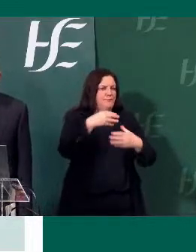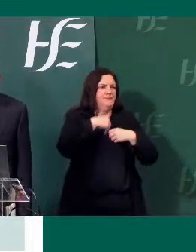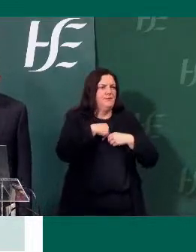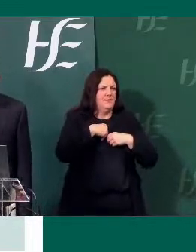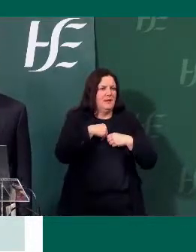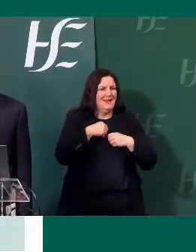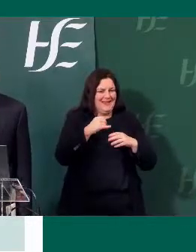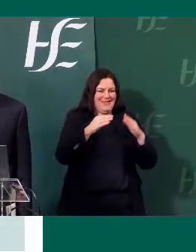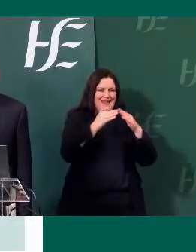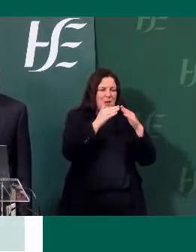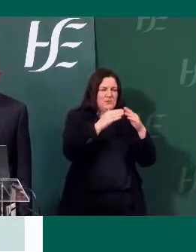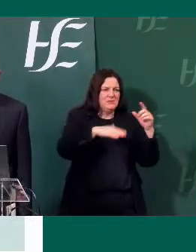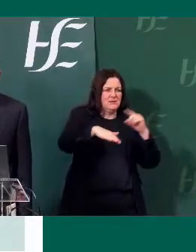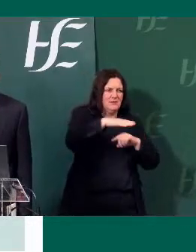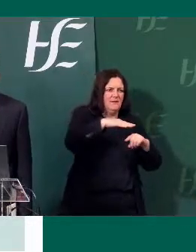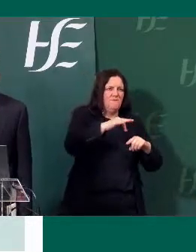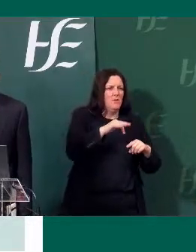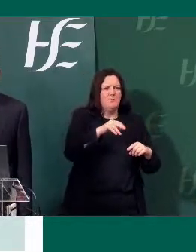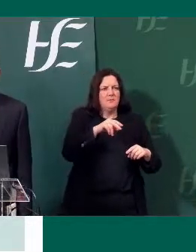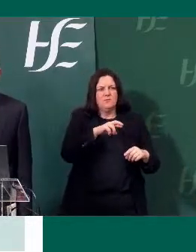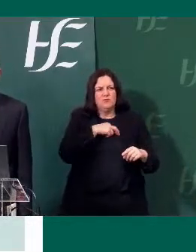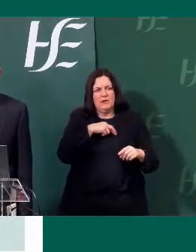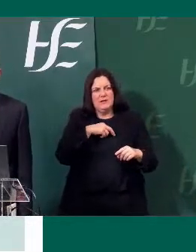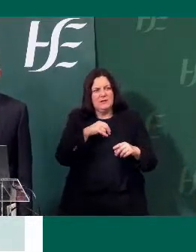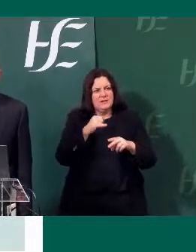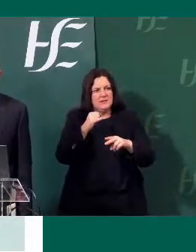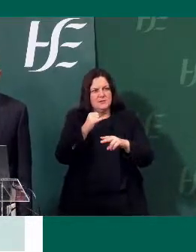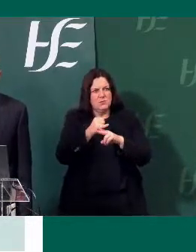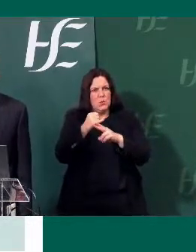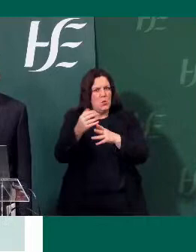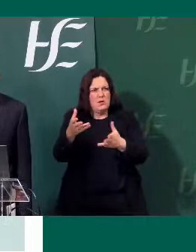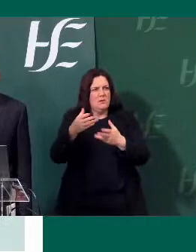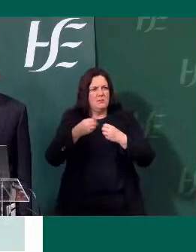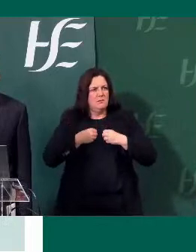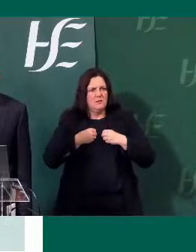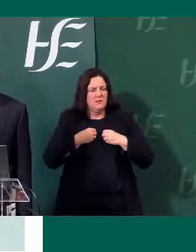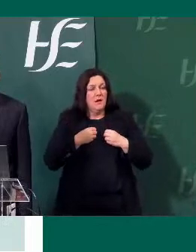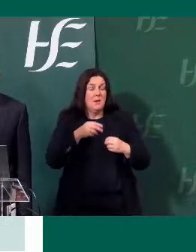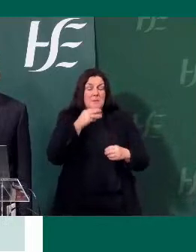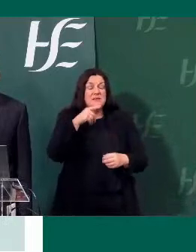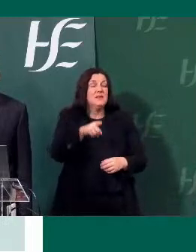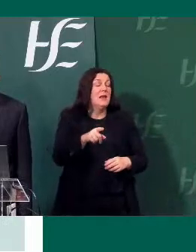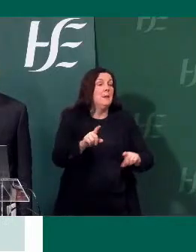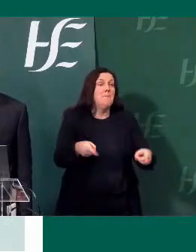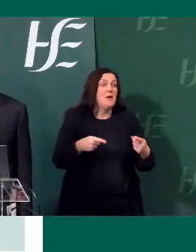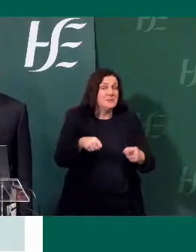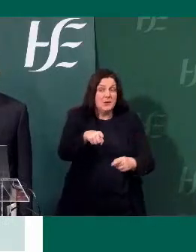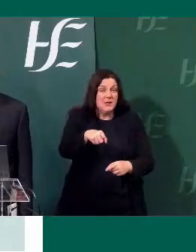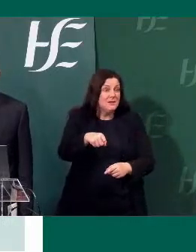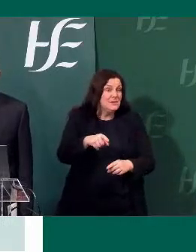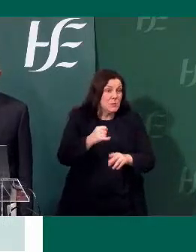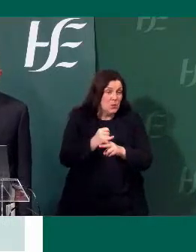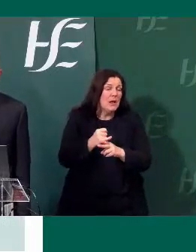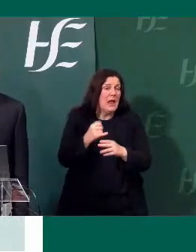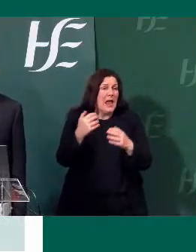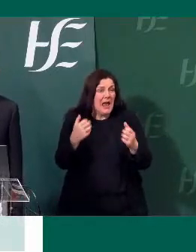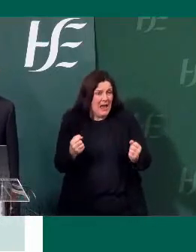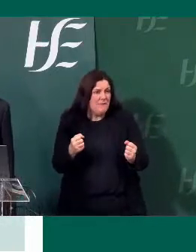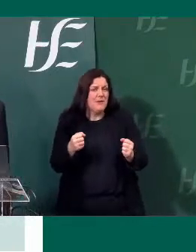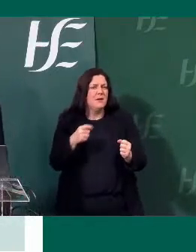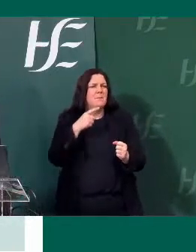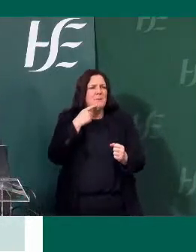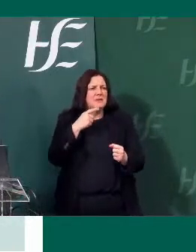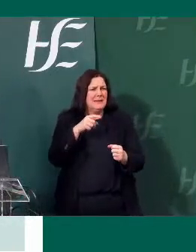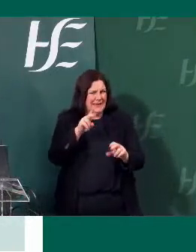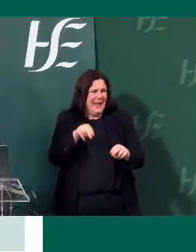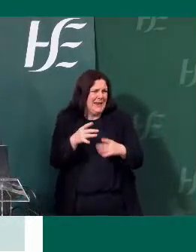in the household setting from adults rather than brought it home from school. It's not to say that schools are sterile settings, that transmission can't